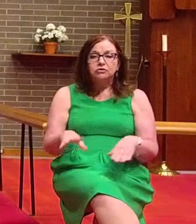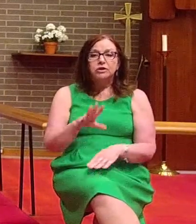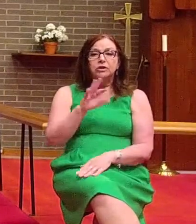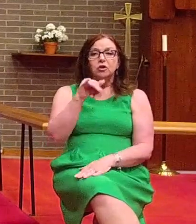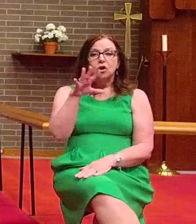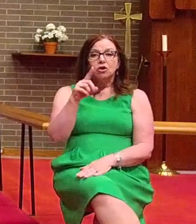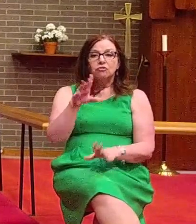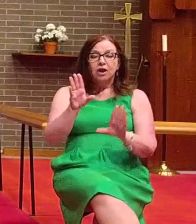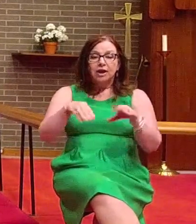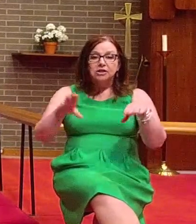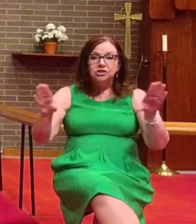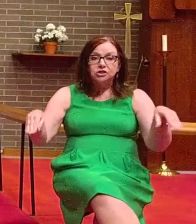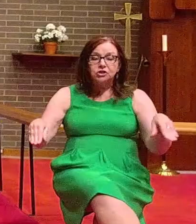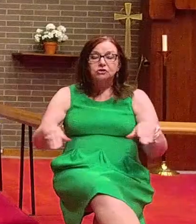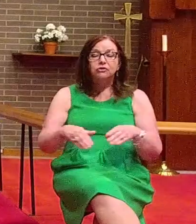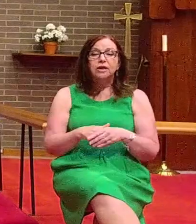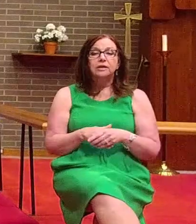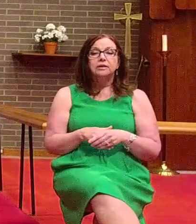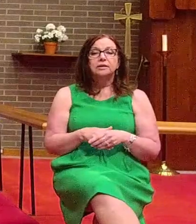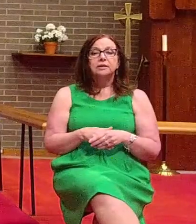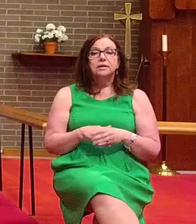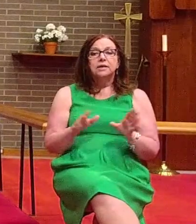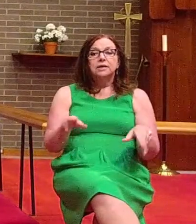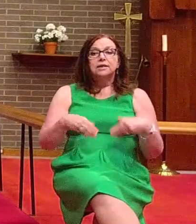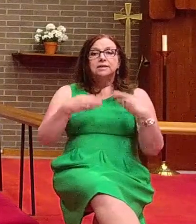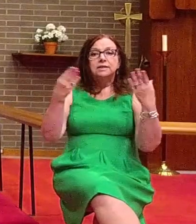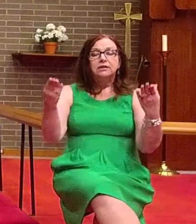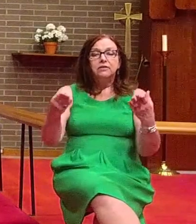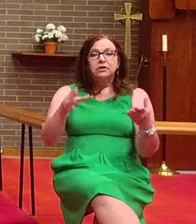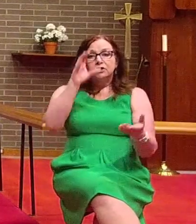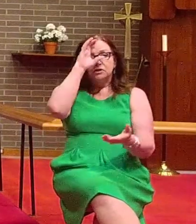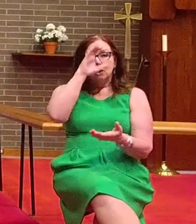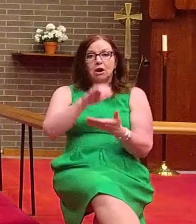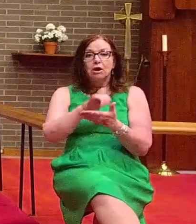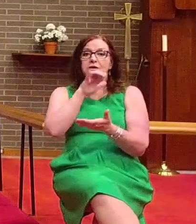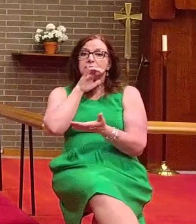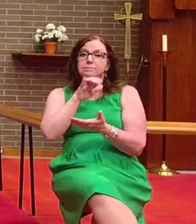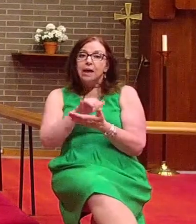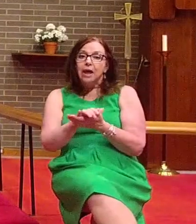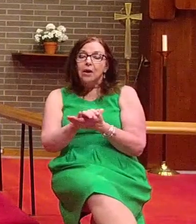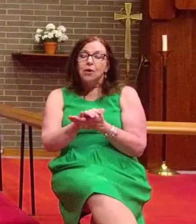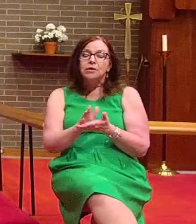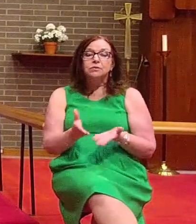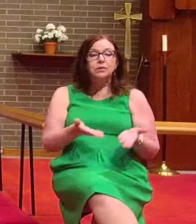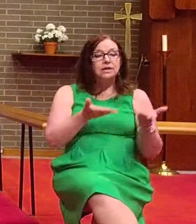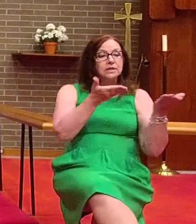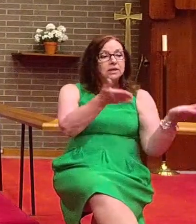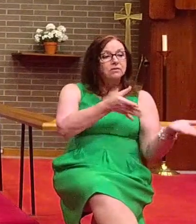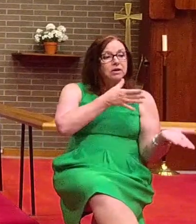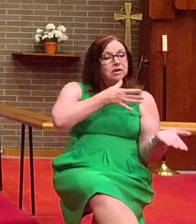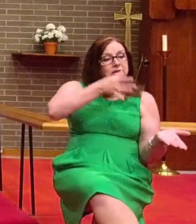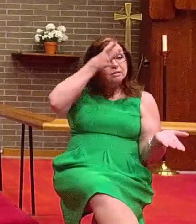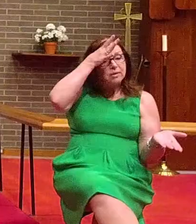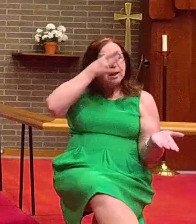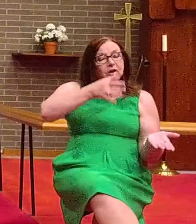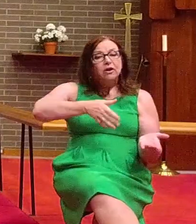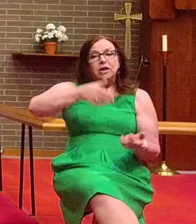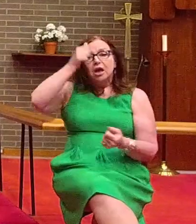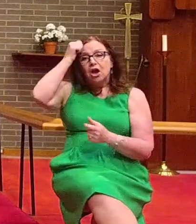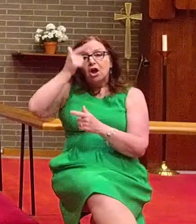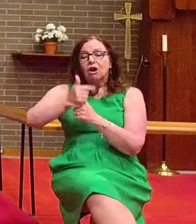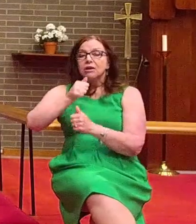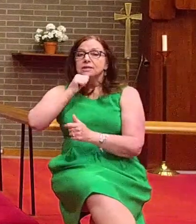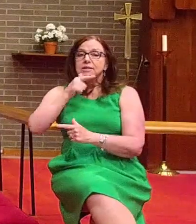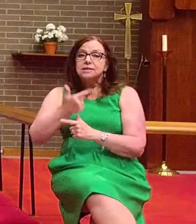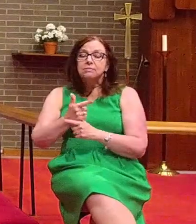grandchildren. We deliver it to our spouse, to our parents, to our siblings, to our